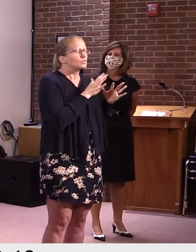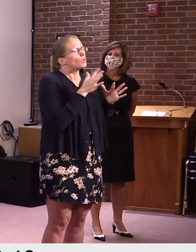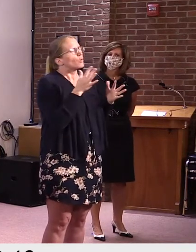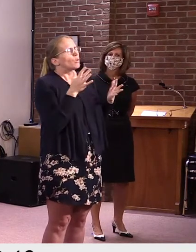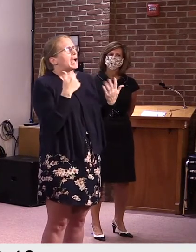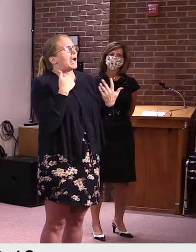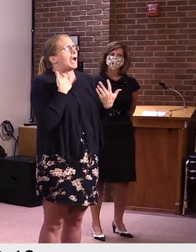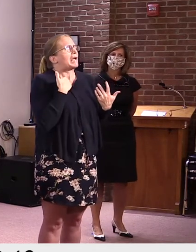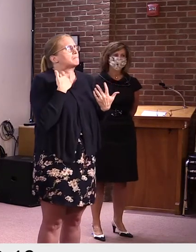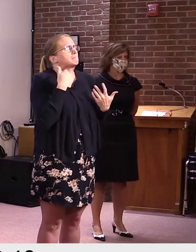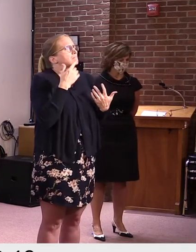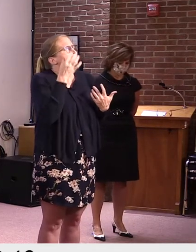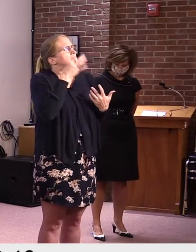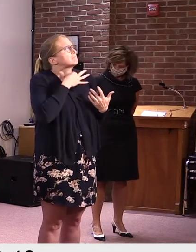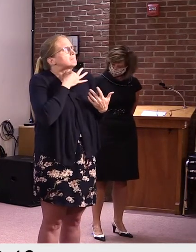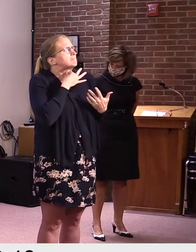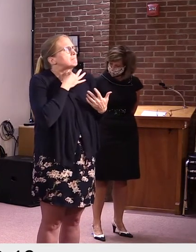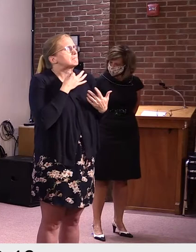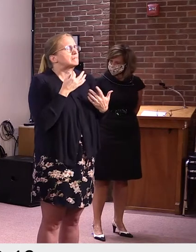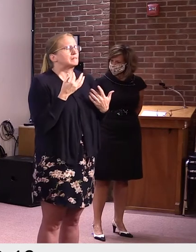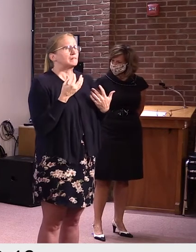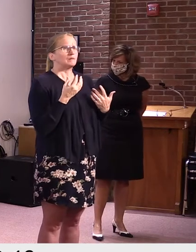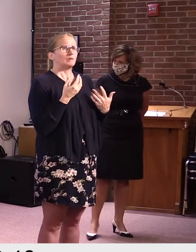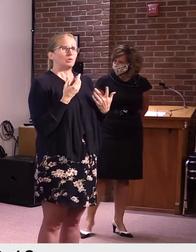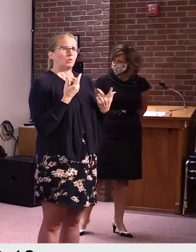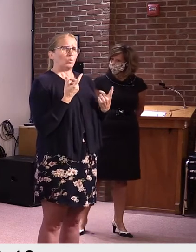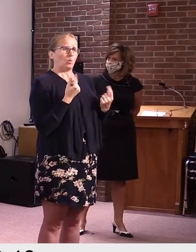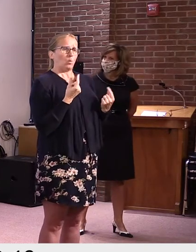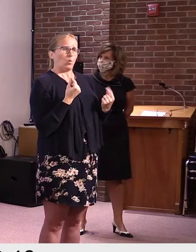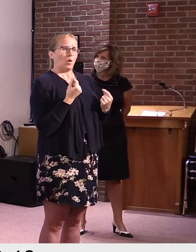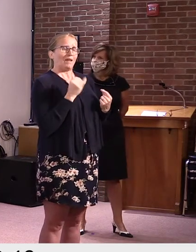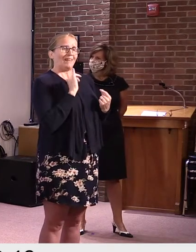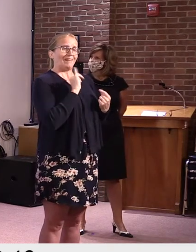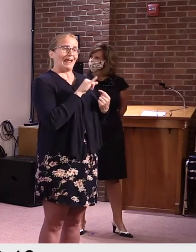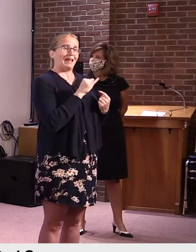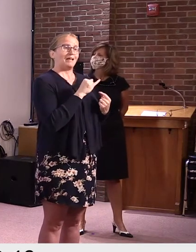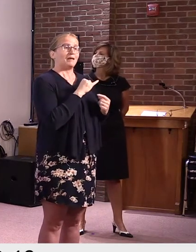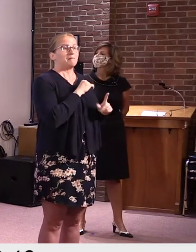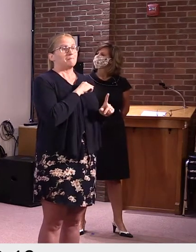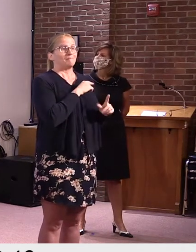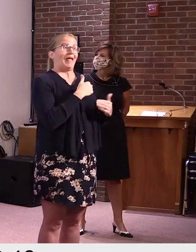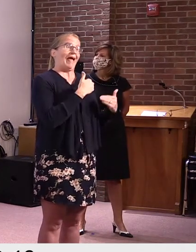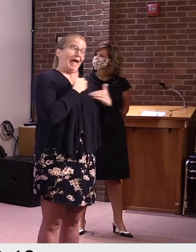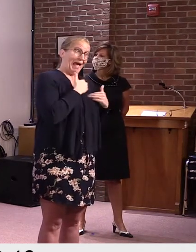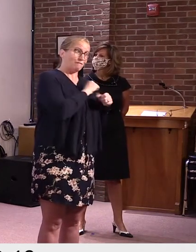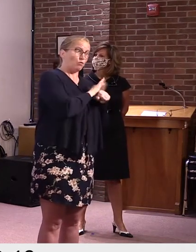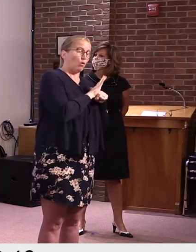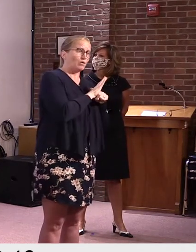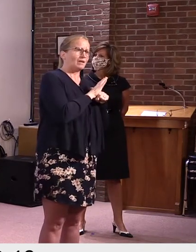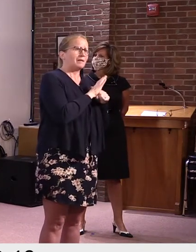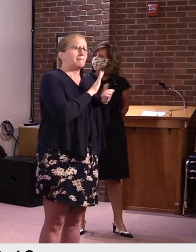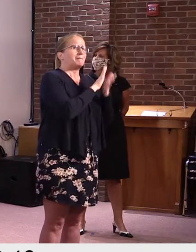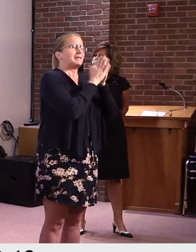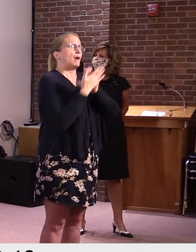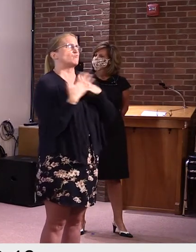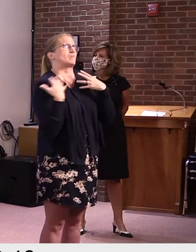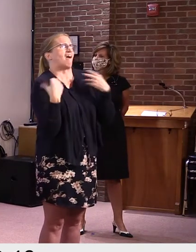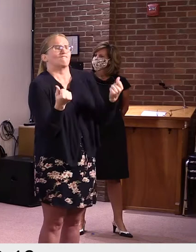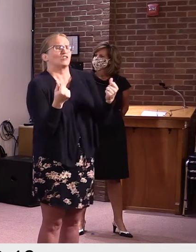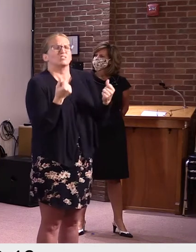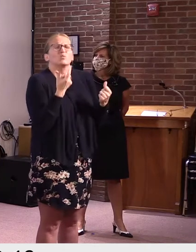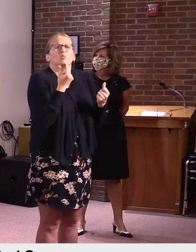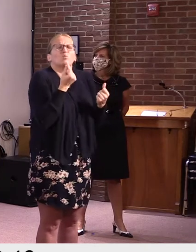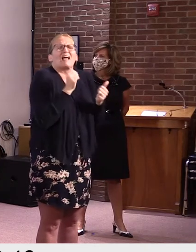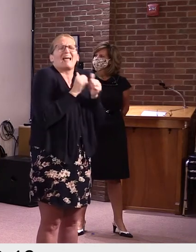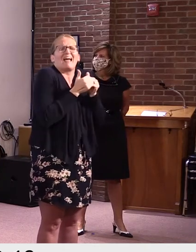does it take for a positive case to turn into a recovered case? And then number two, I'd